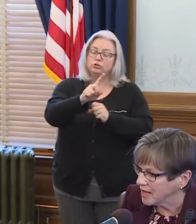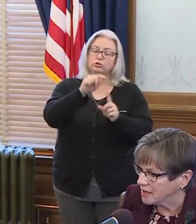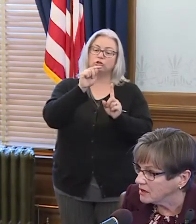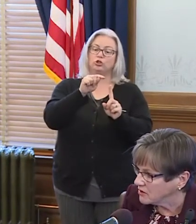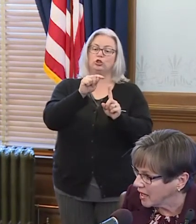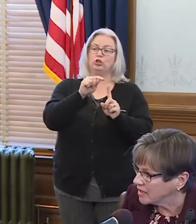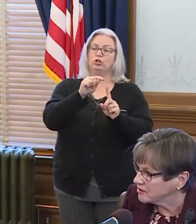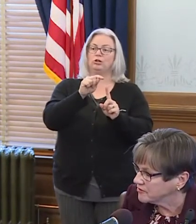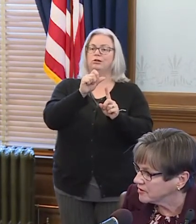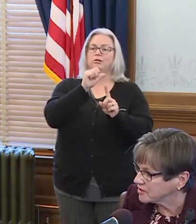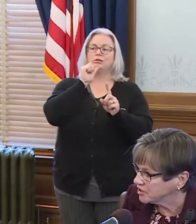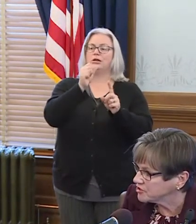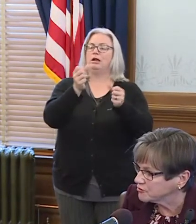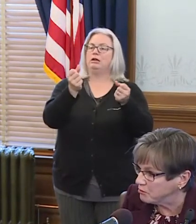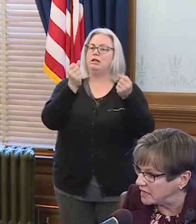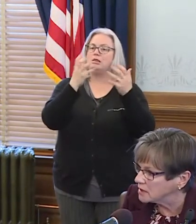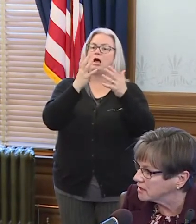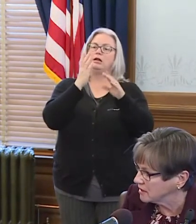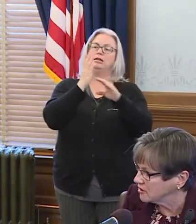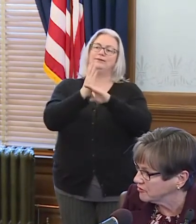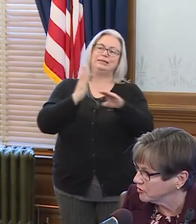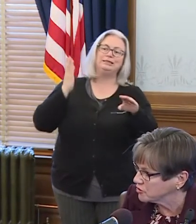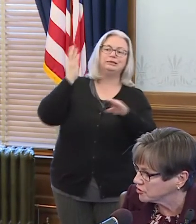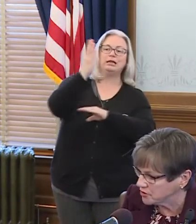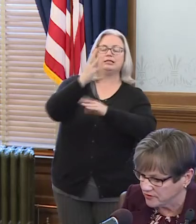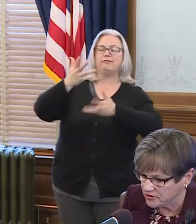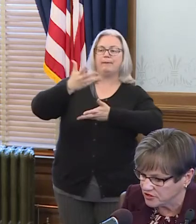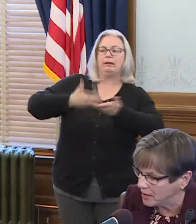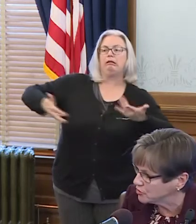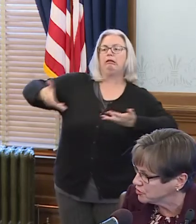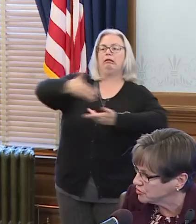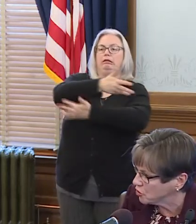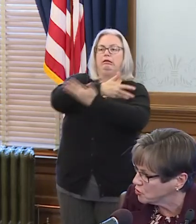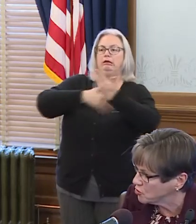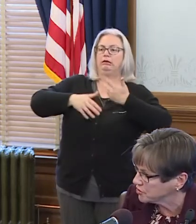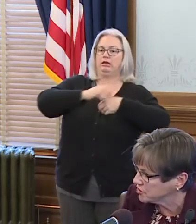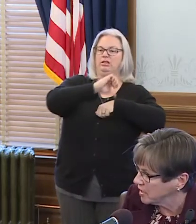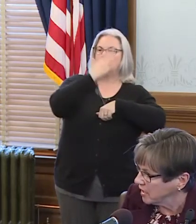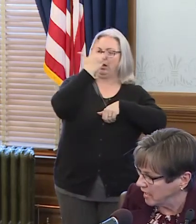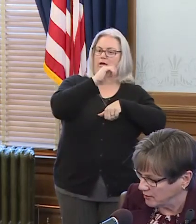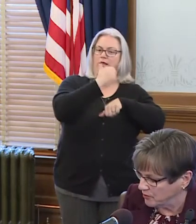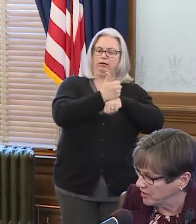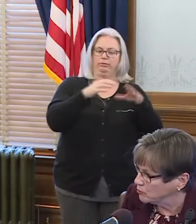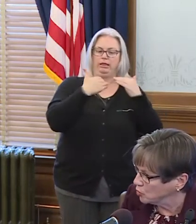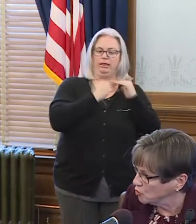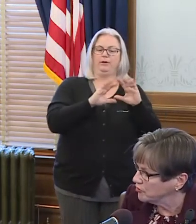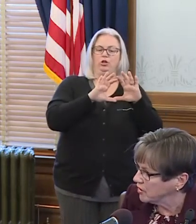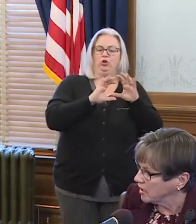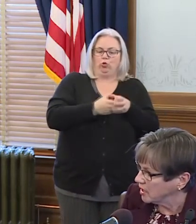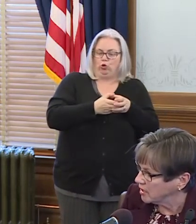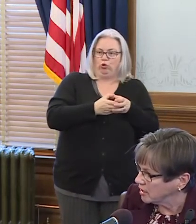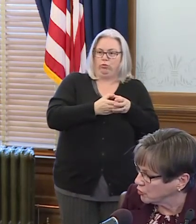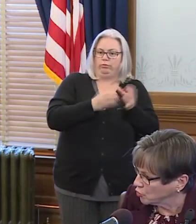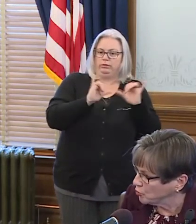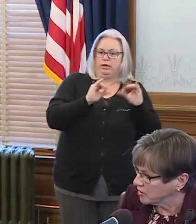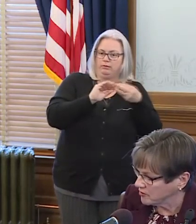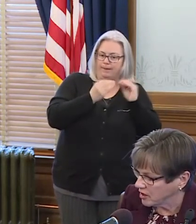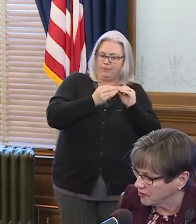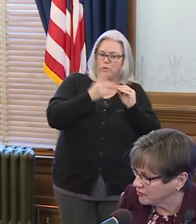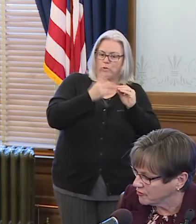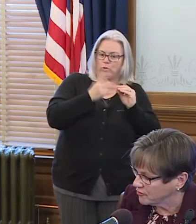there's not a lot of excessive mingling of folks. So they've established these cohorts, and they move a